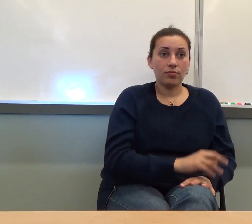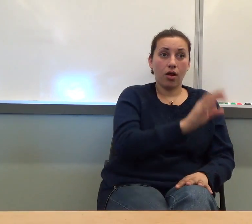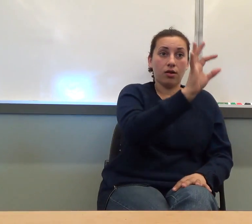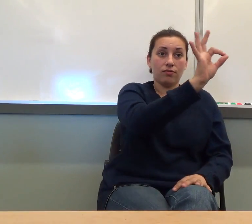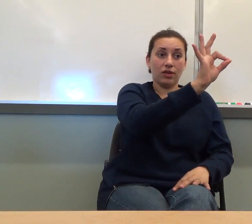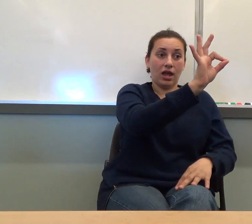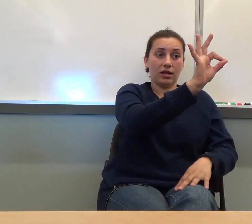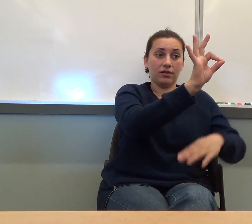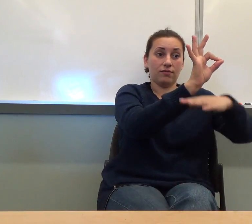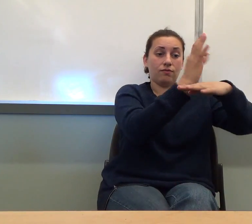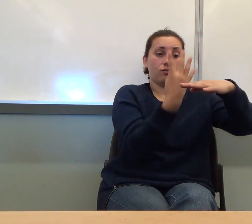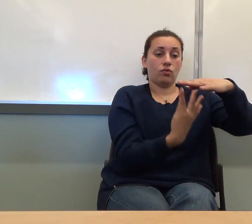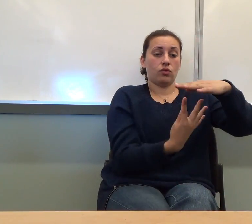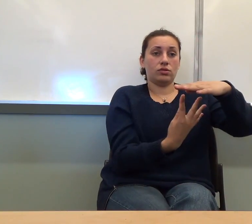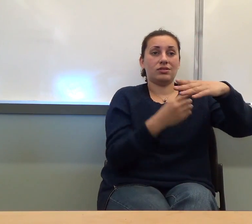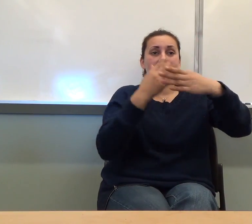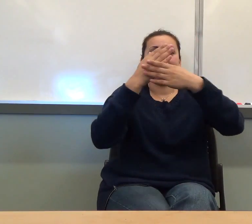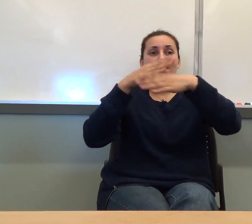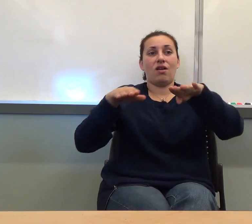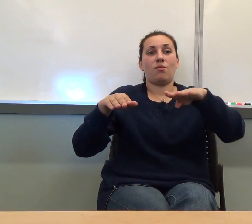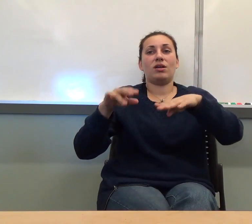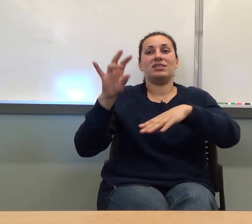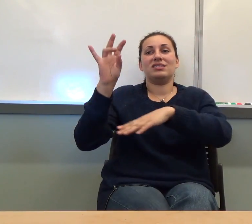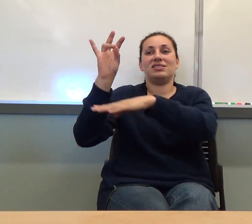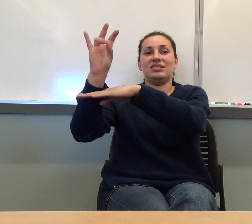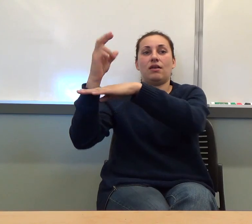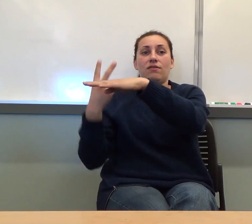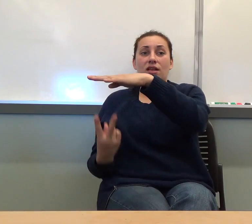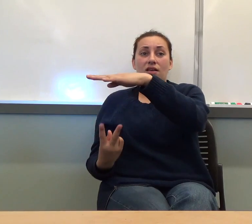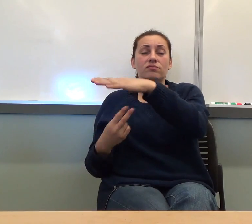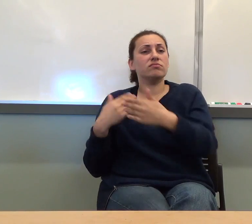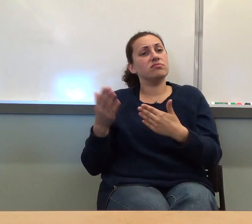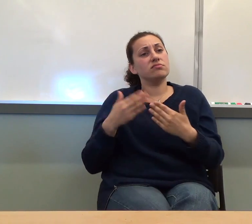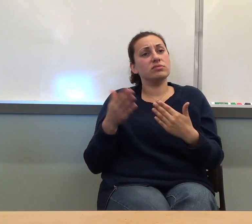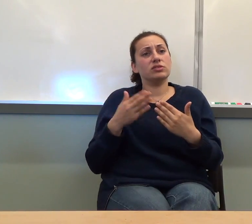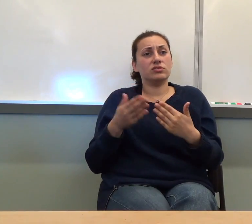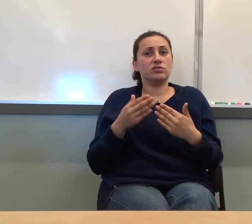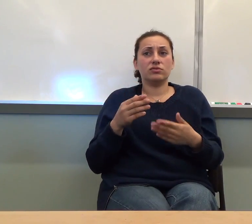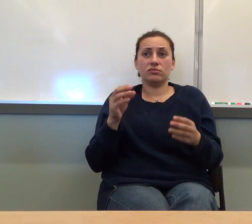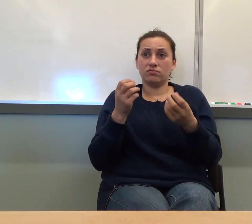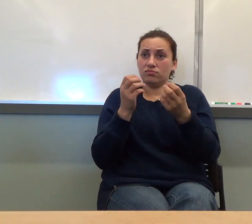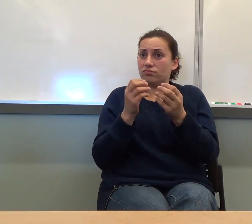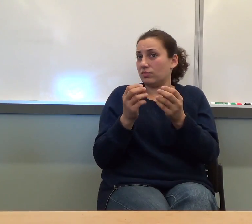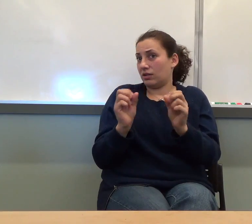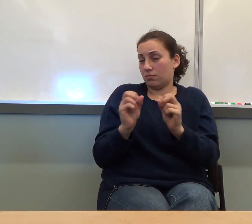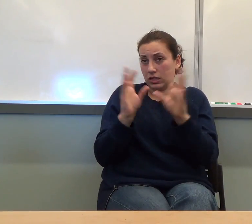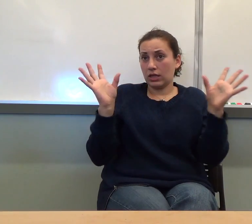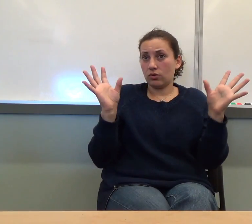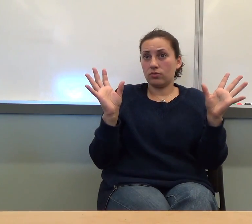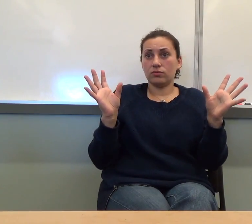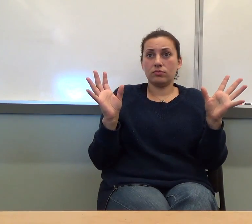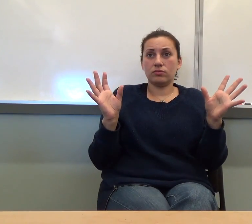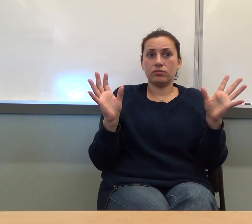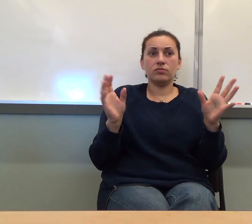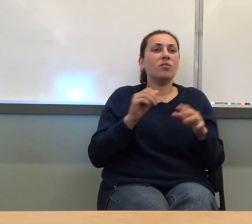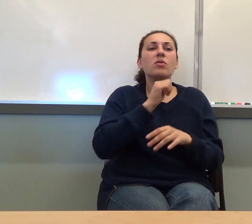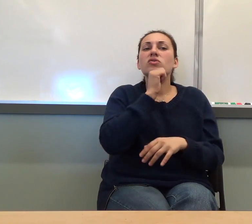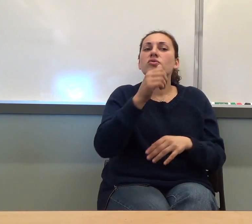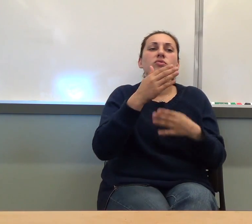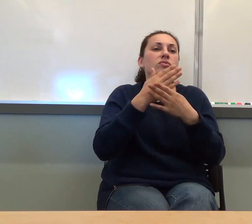by 7/2. That's a little bit easier for us to handle. We don't divide fractions, we invert and multiply, so it would look like this.